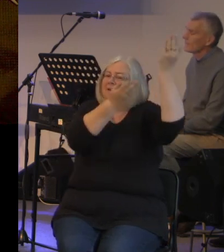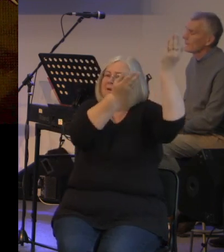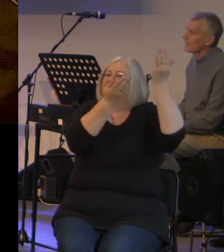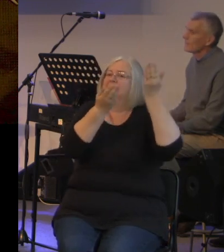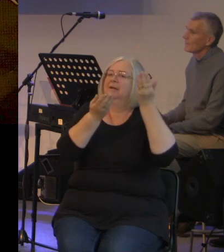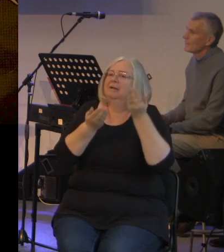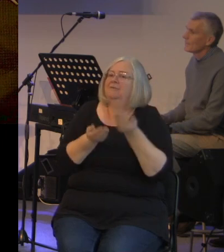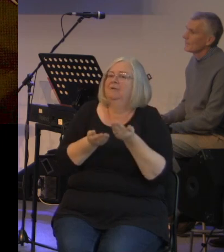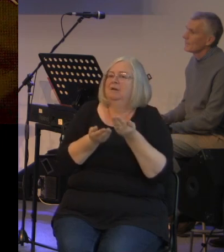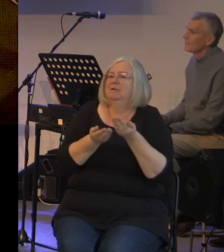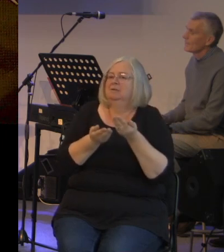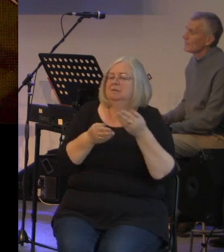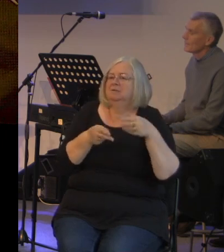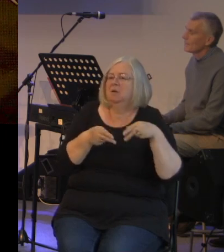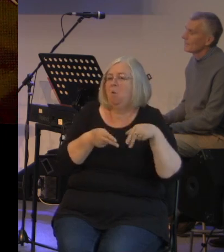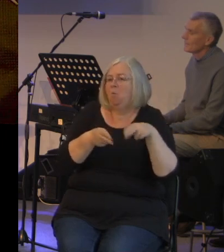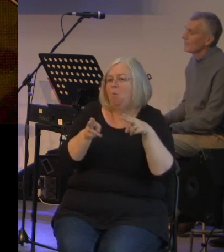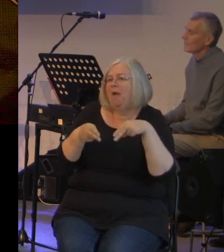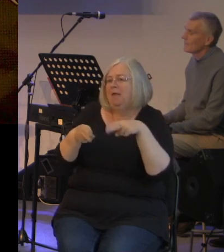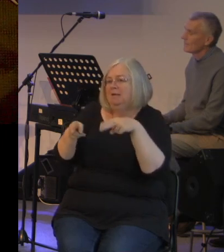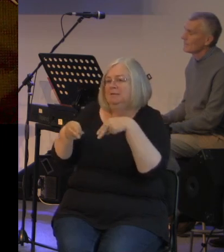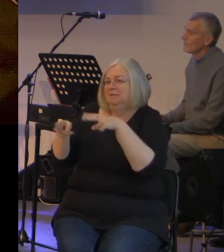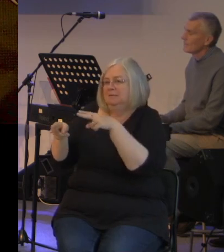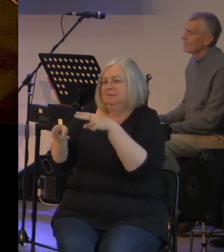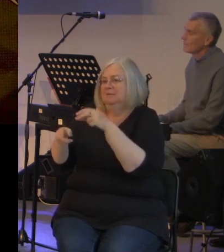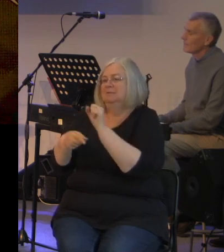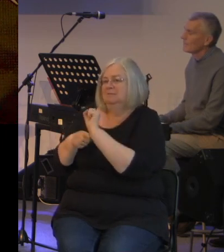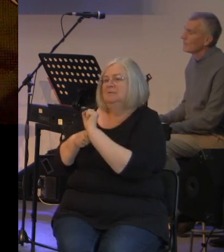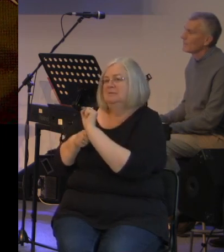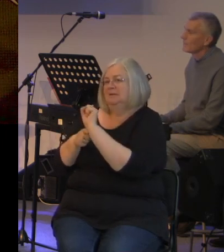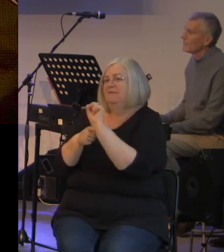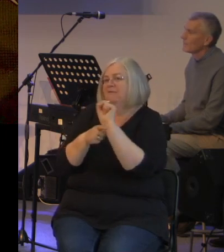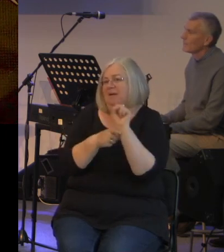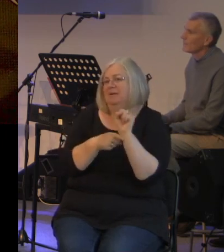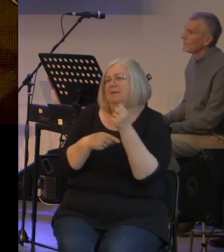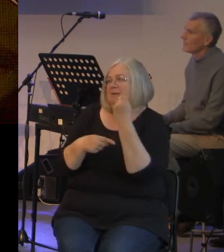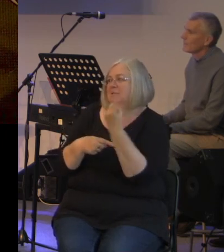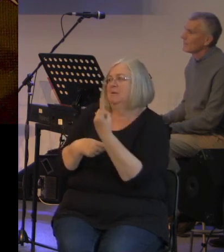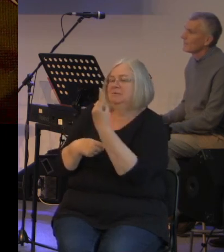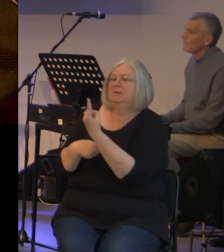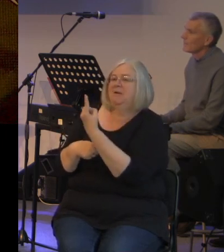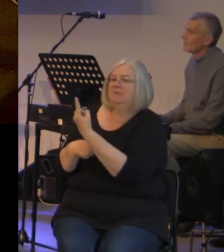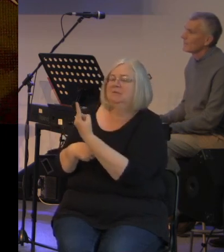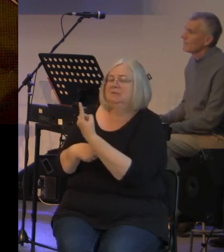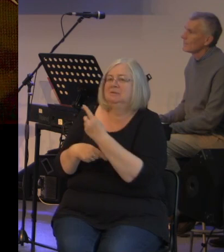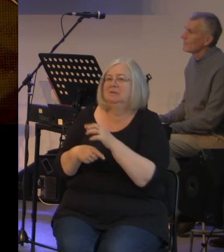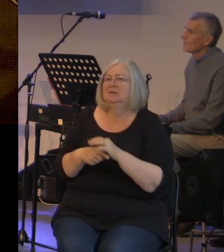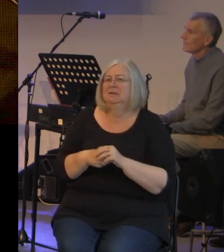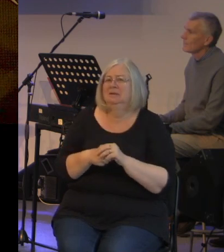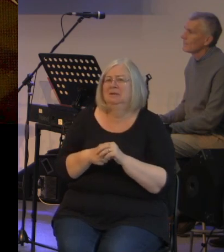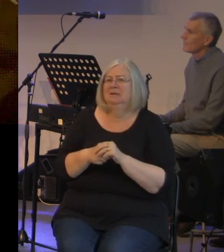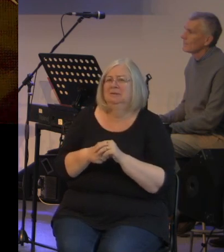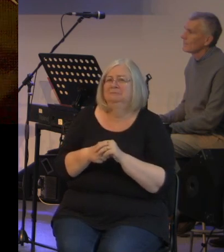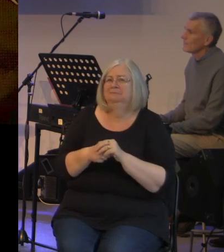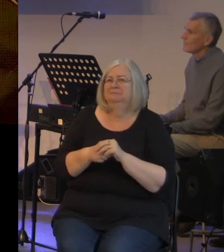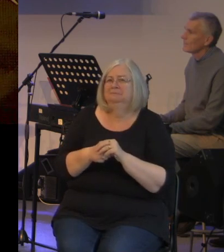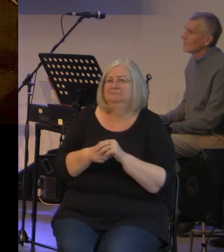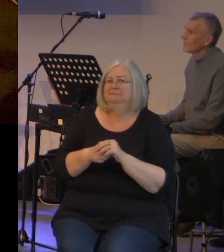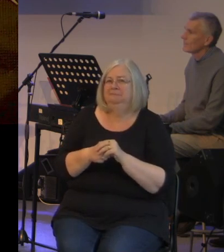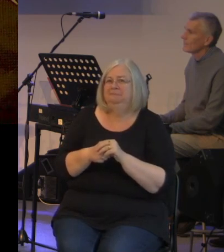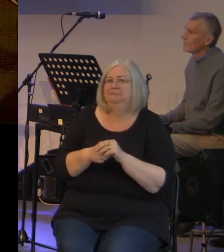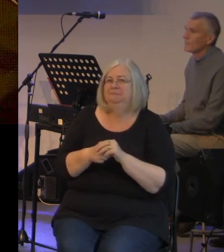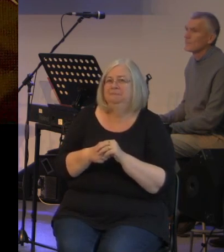defend themselves against their enemies, God has given us ways to defend ourselves against the